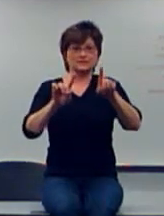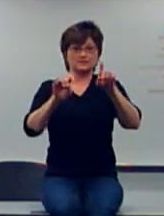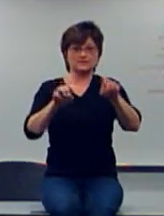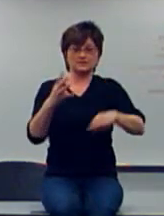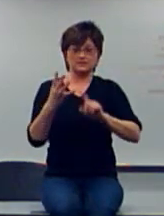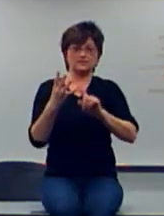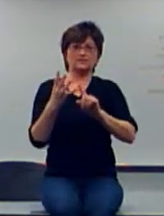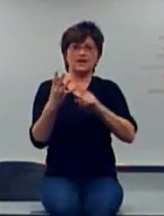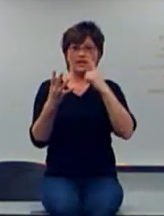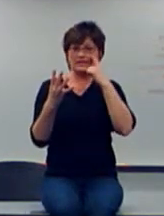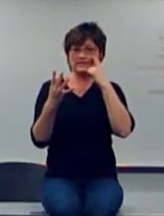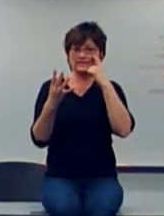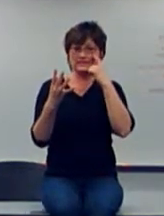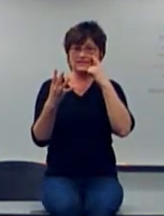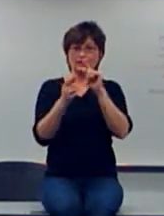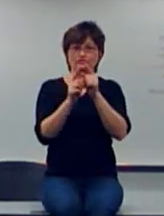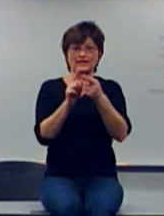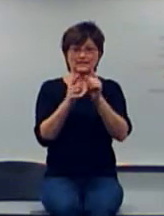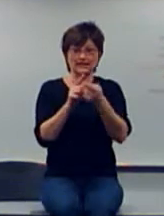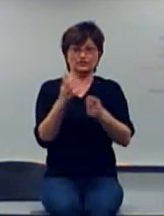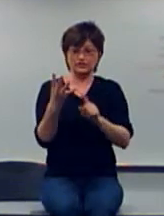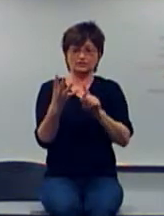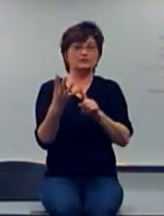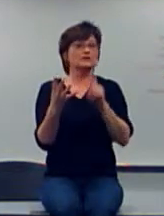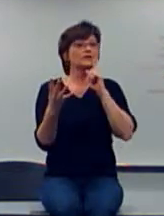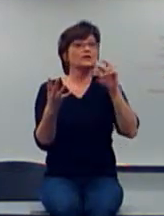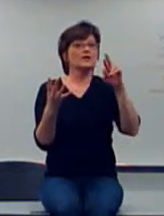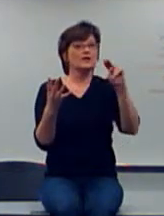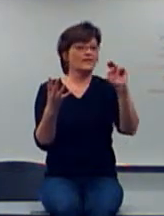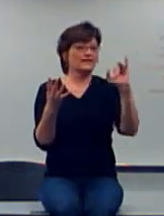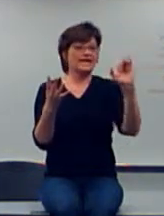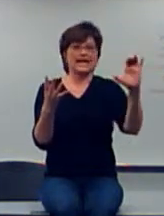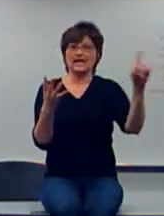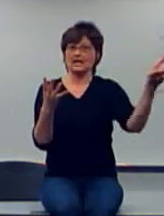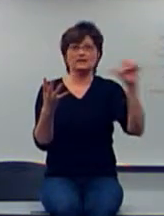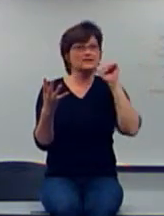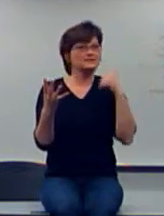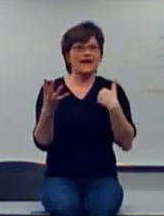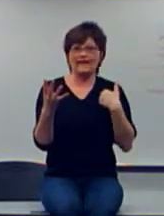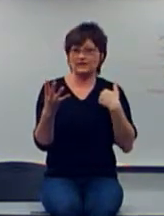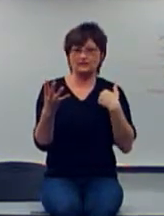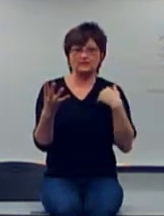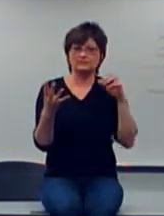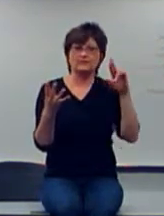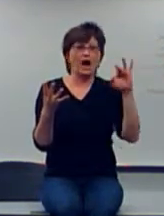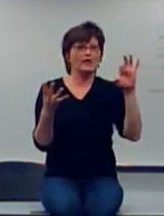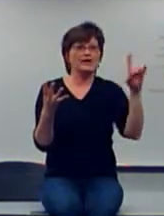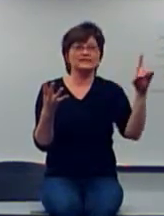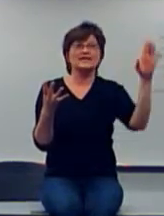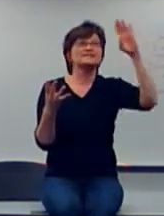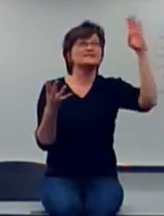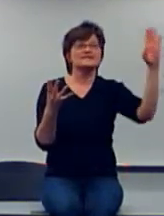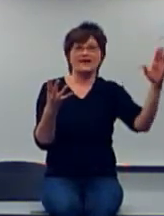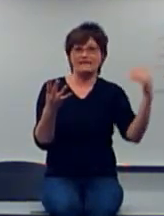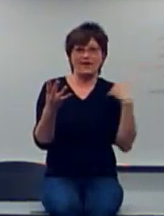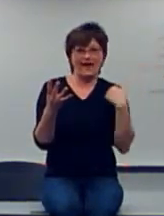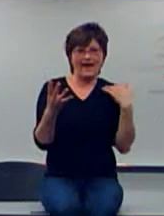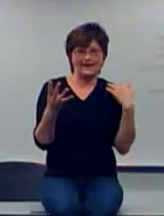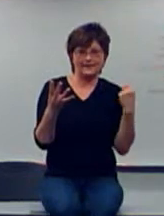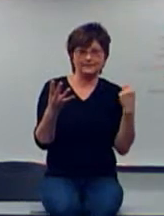But it's new. The sight translation is new for the test. The NIC does not have sight translation. RID has